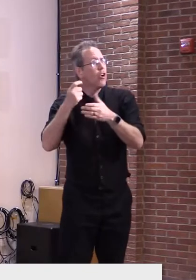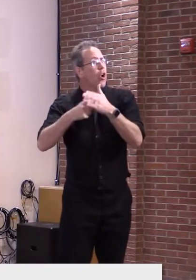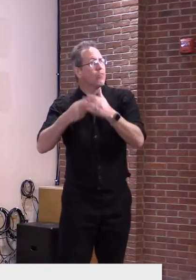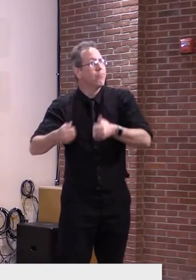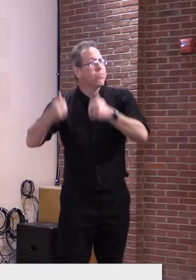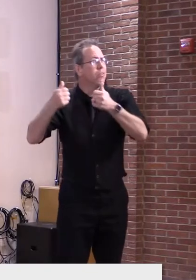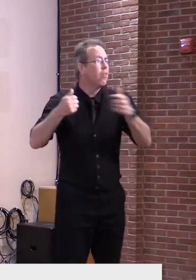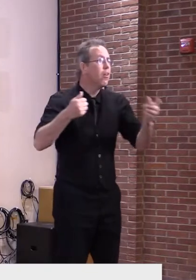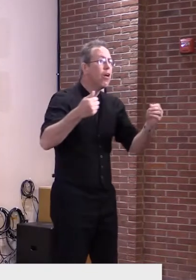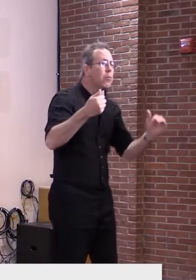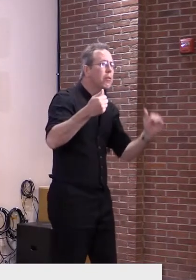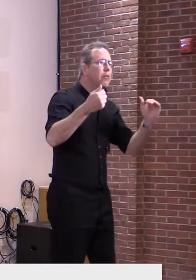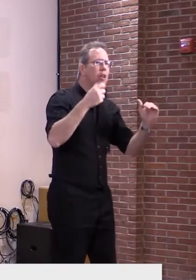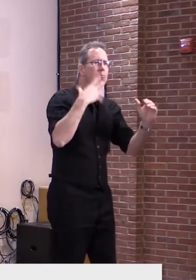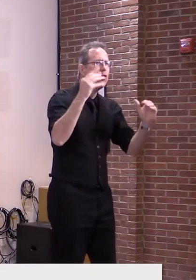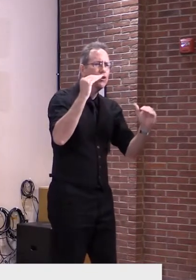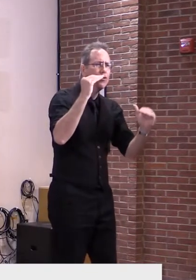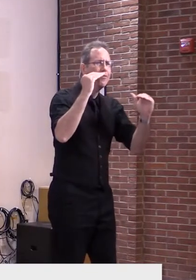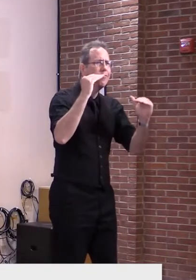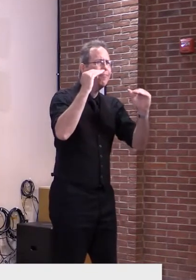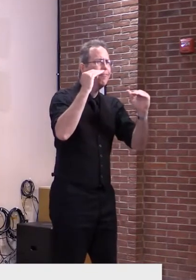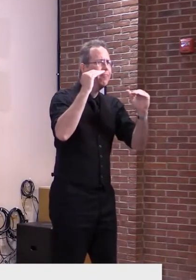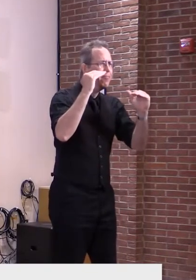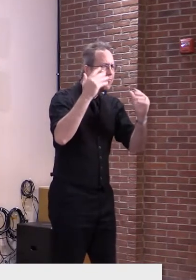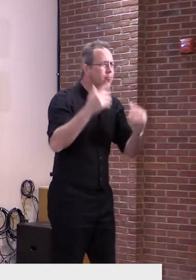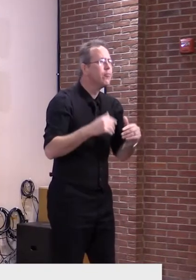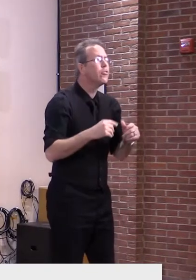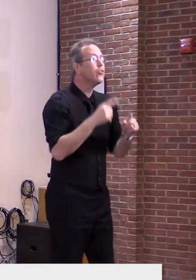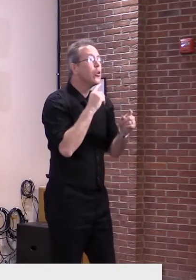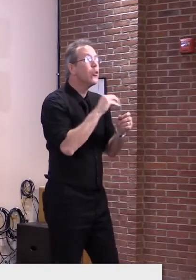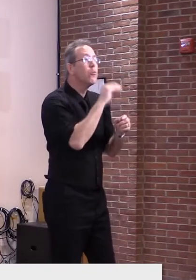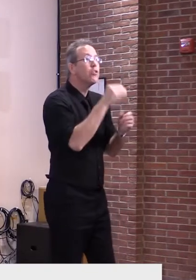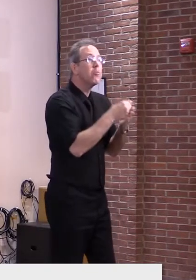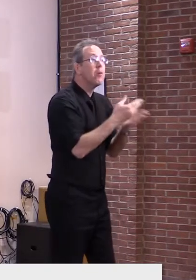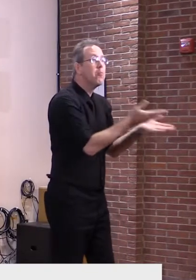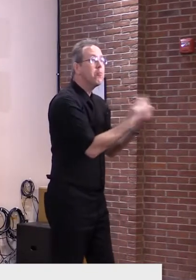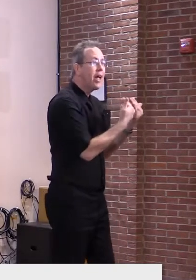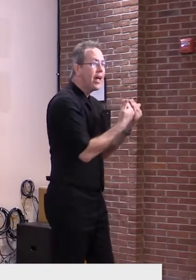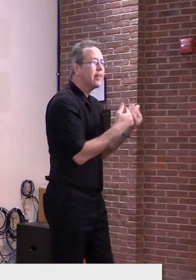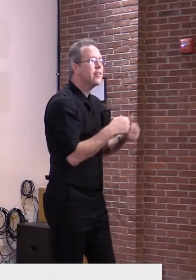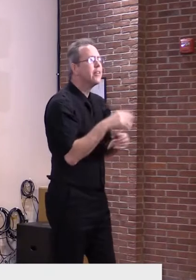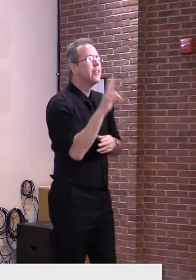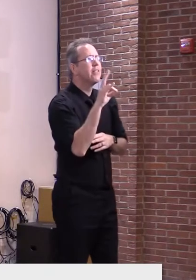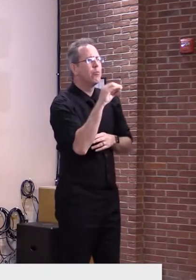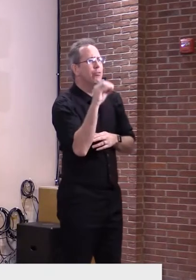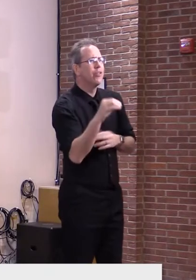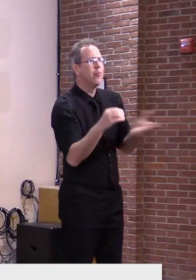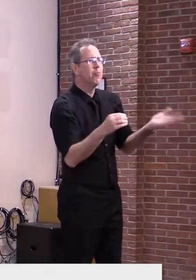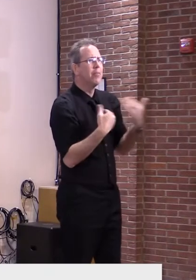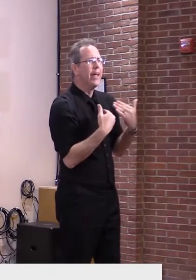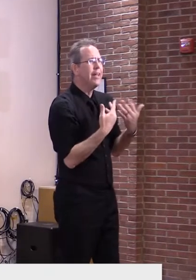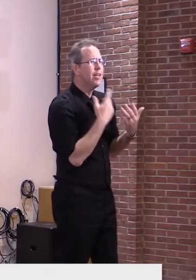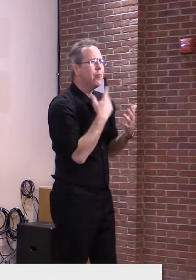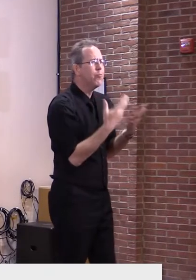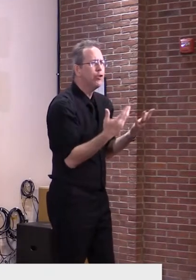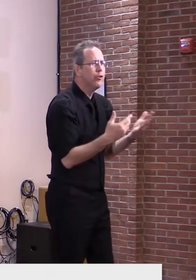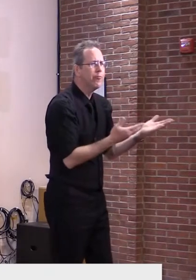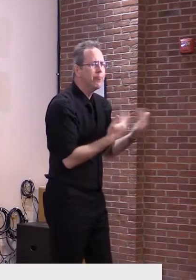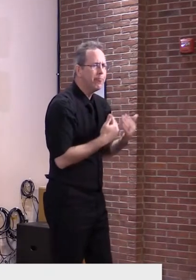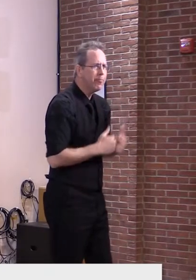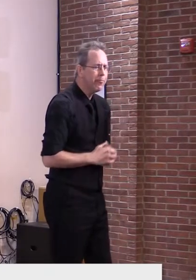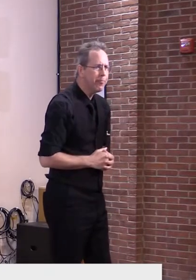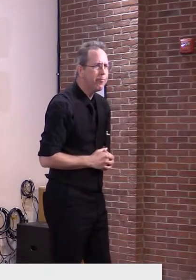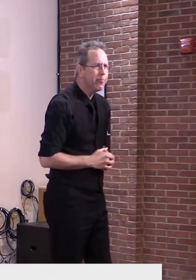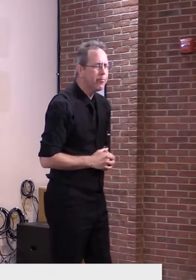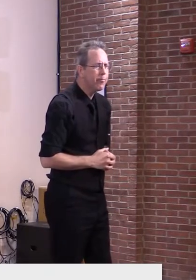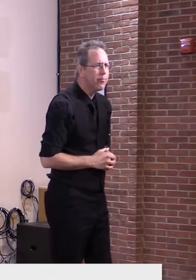of return that we're projecting, 7%. That also is the discount rate, which I'll explain a little bit later.